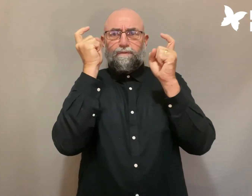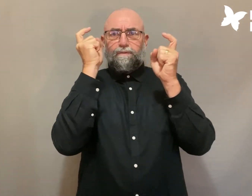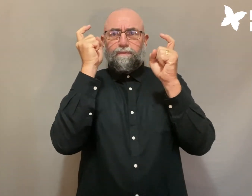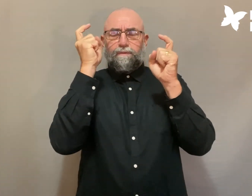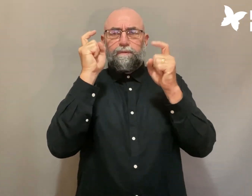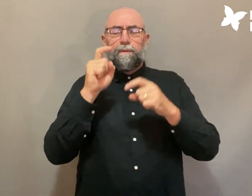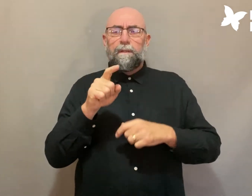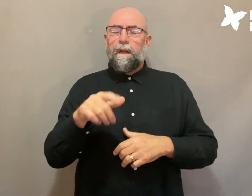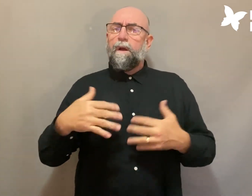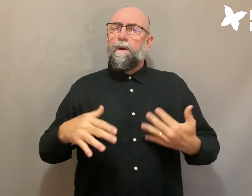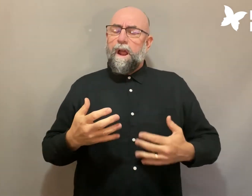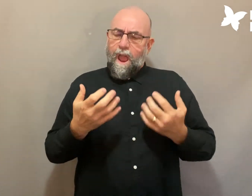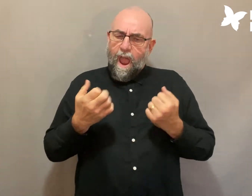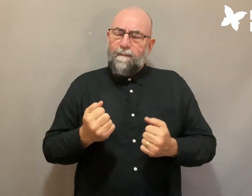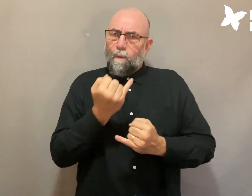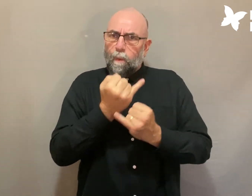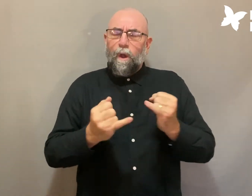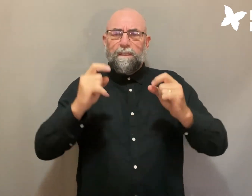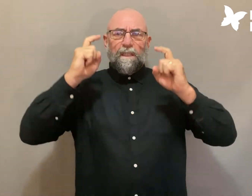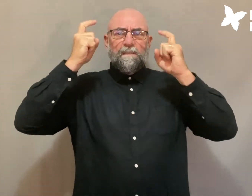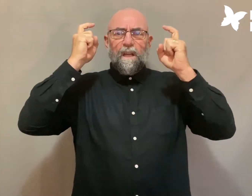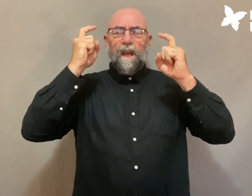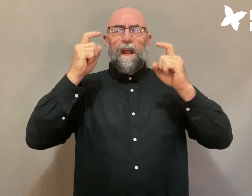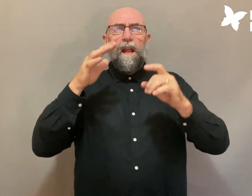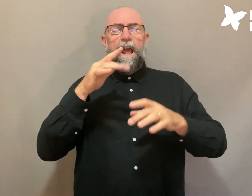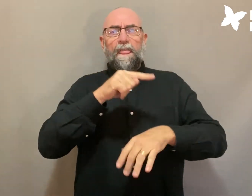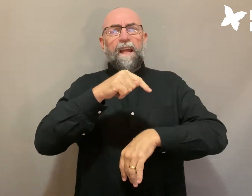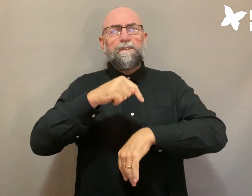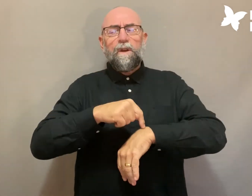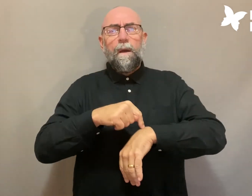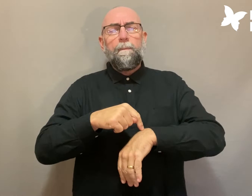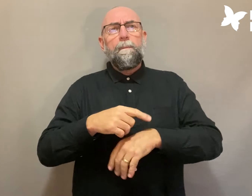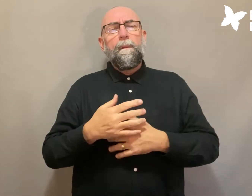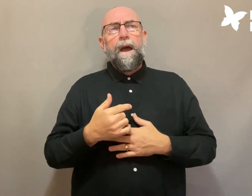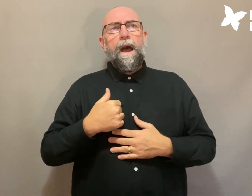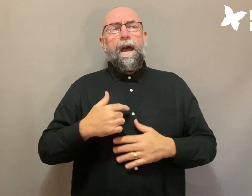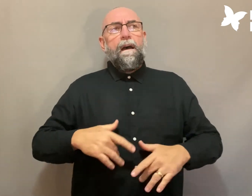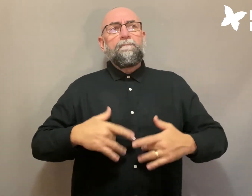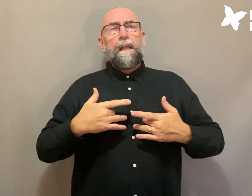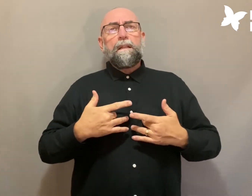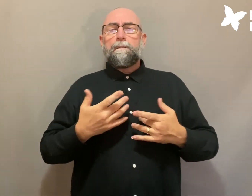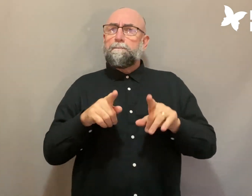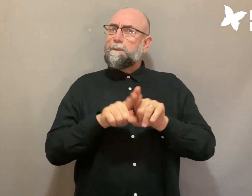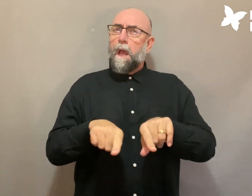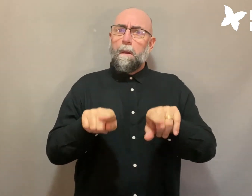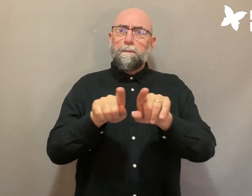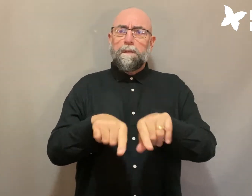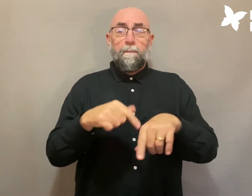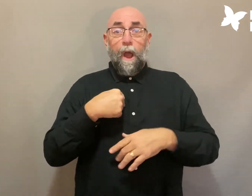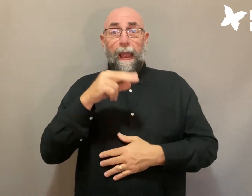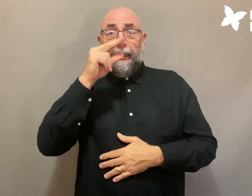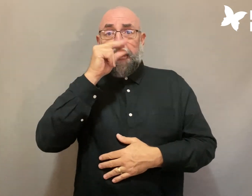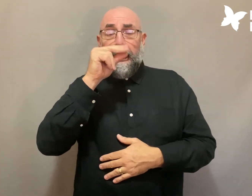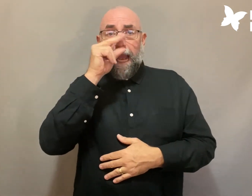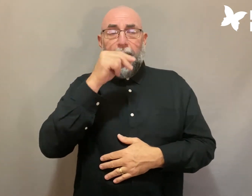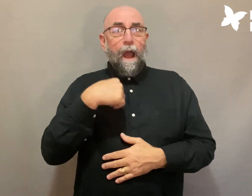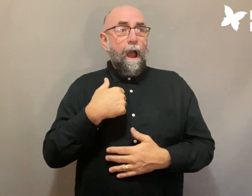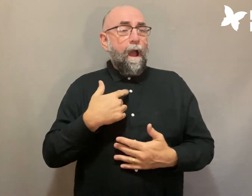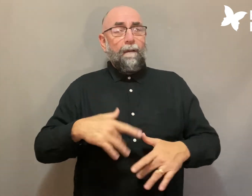Anxiety didn't seem like anything for me unusual because I was so young. It just seemed like my normal